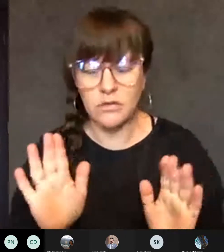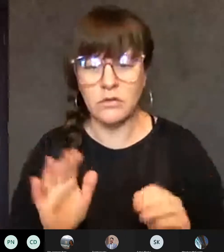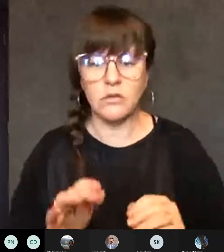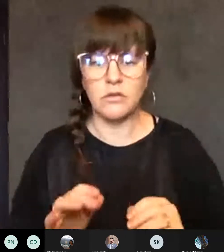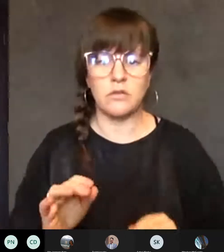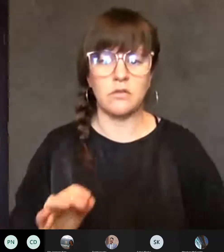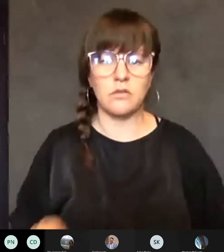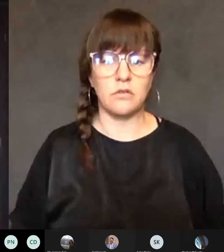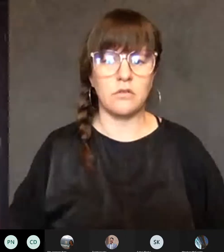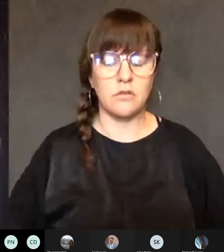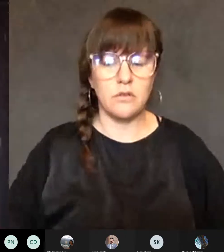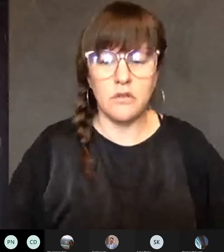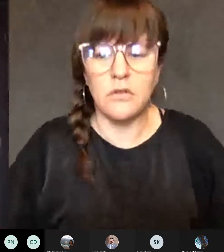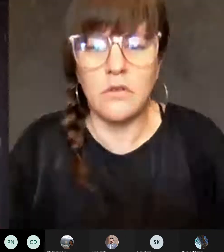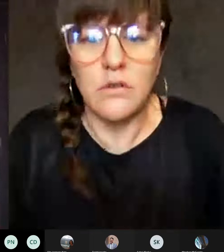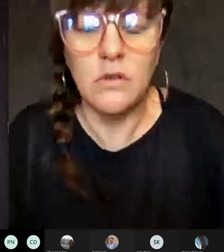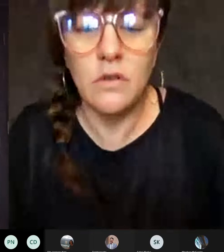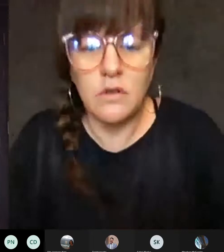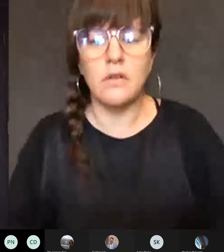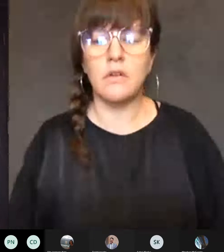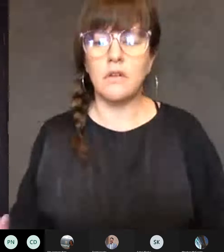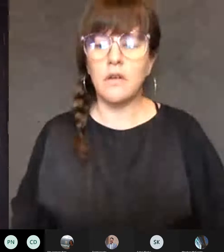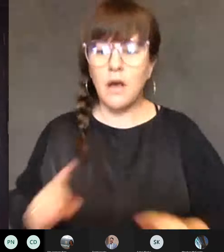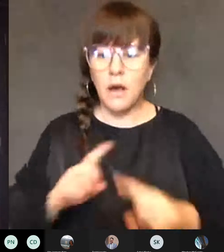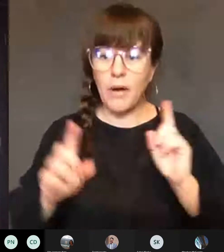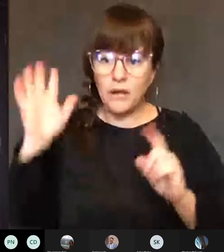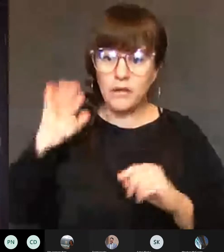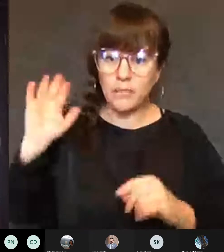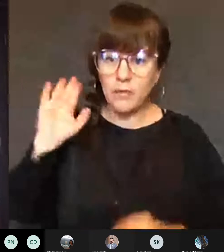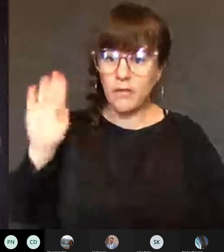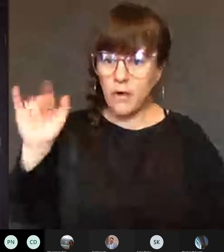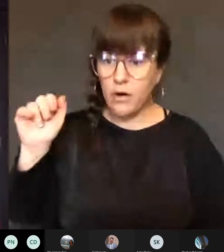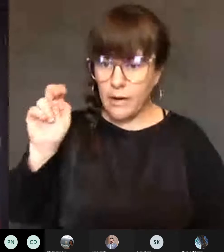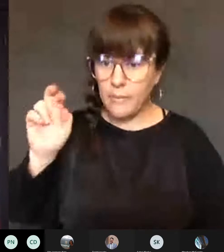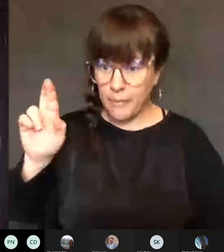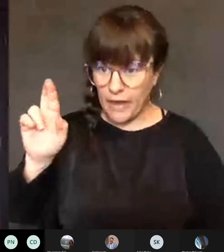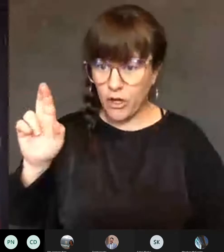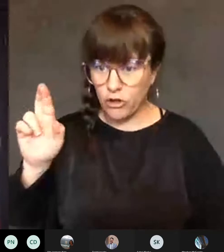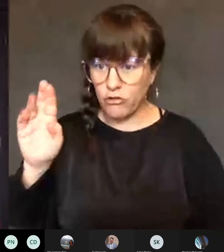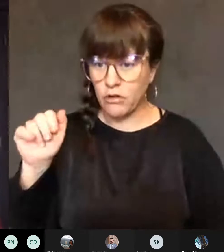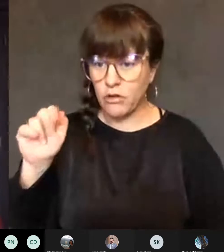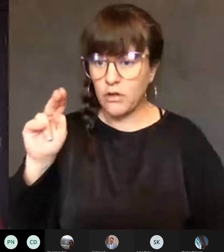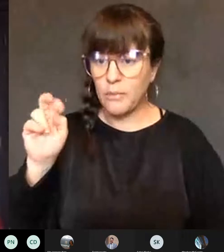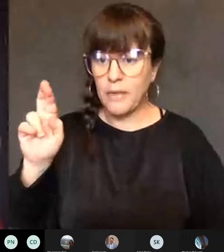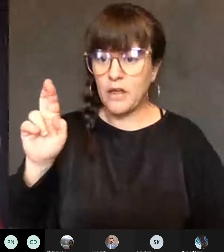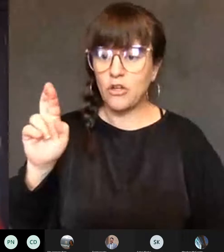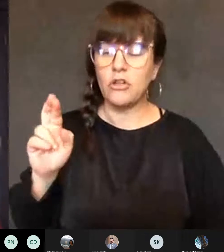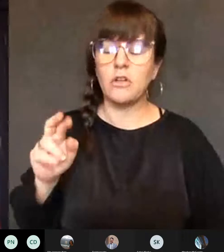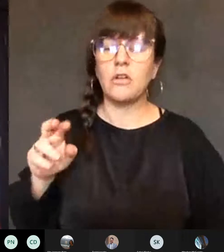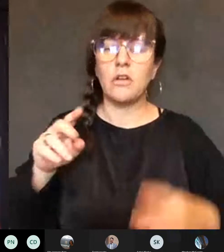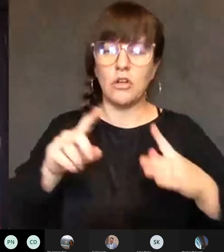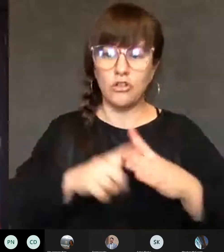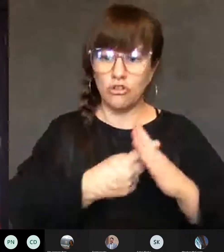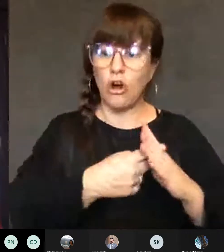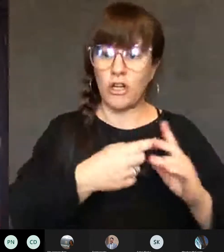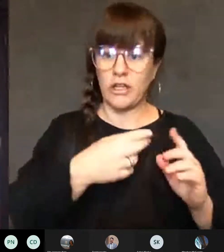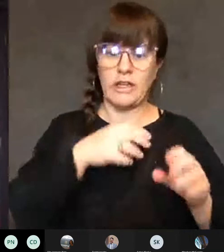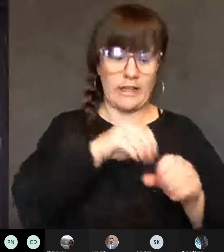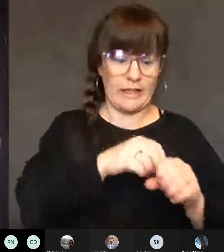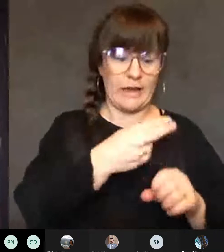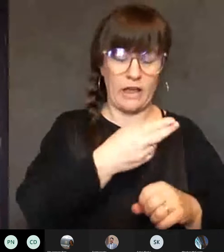at the college now, but the way Banner was configured to start with in HR, and then the fact that we kind